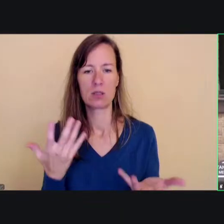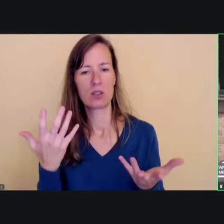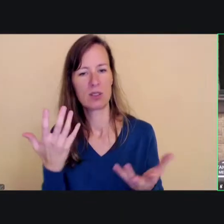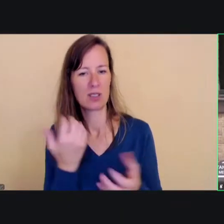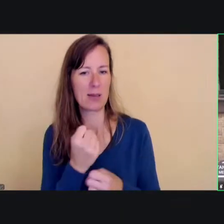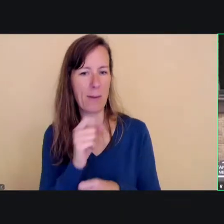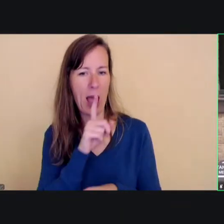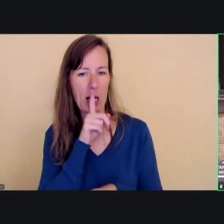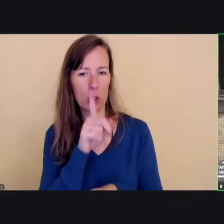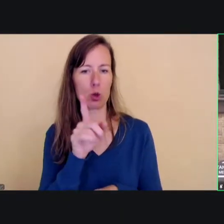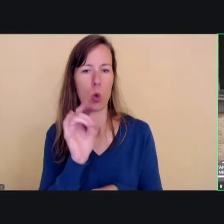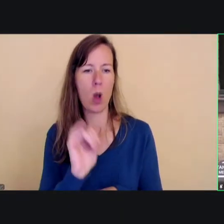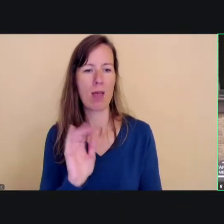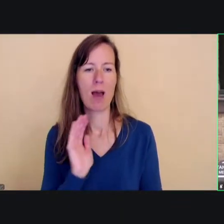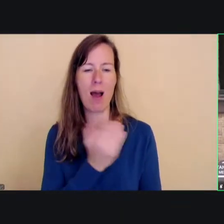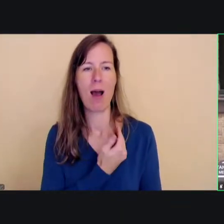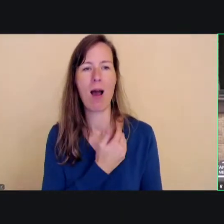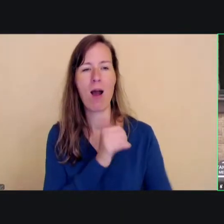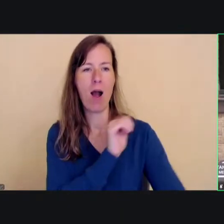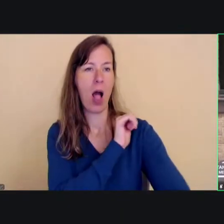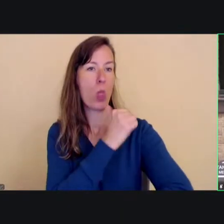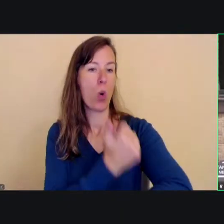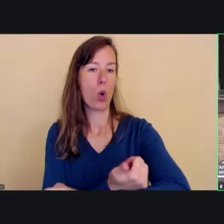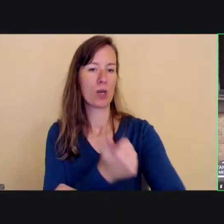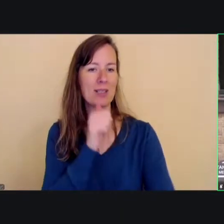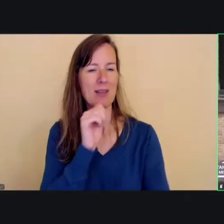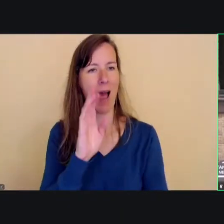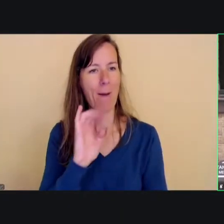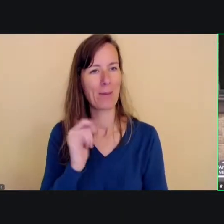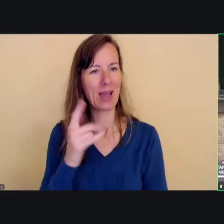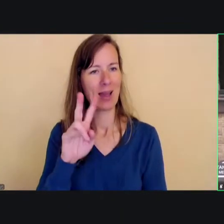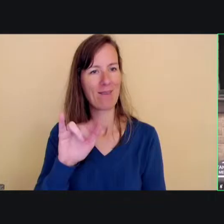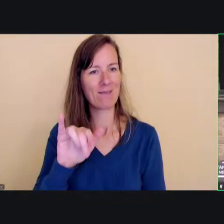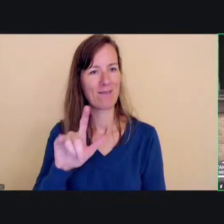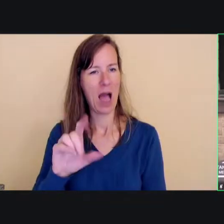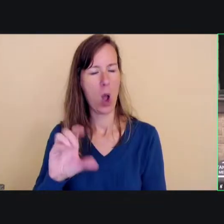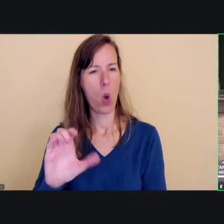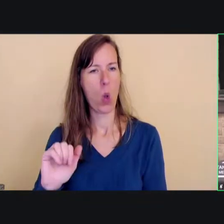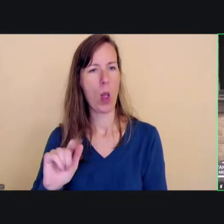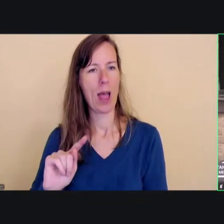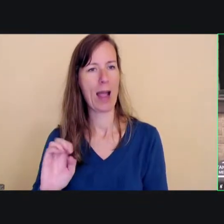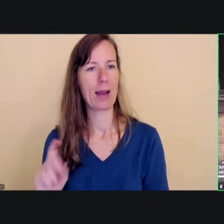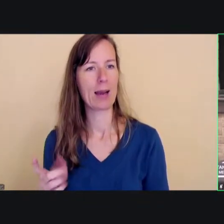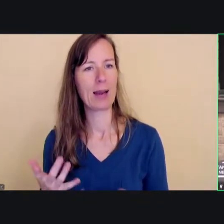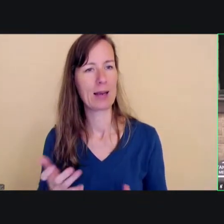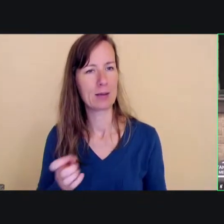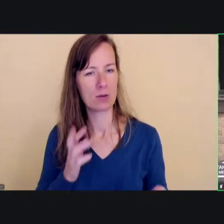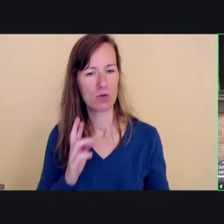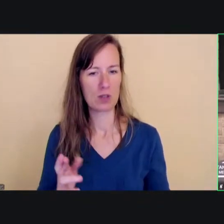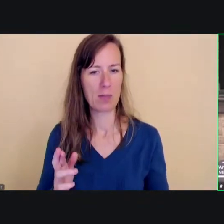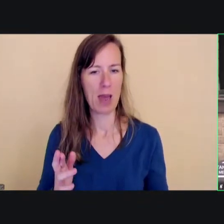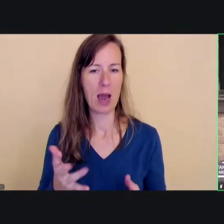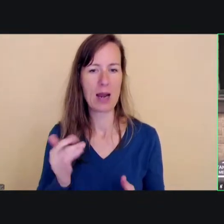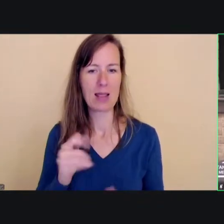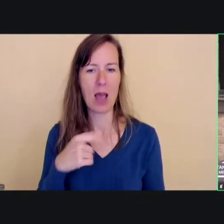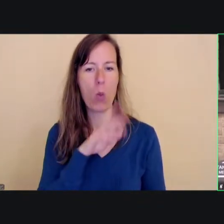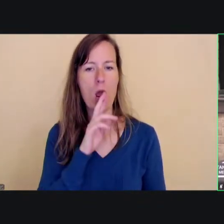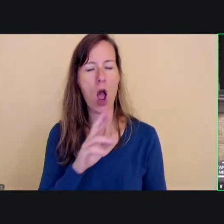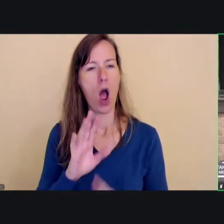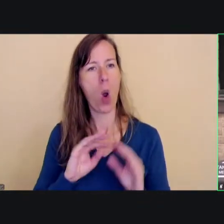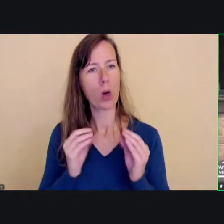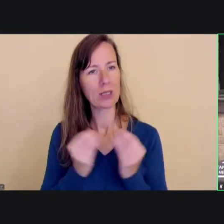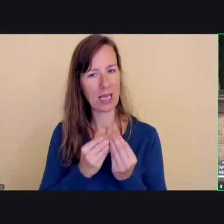not being violated, that we are a organization, PG&CMA, that is separate from MML,